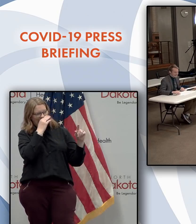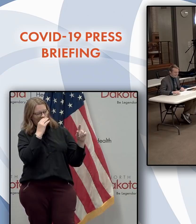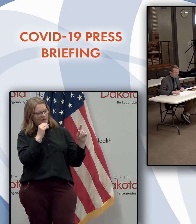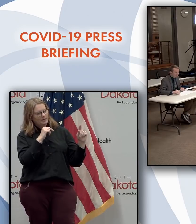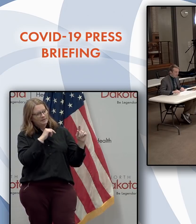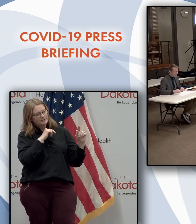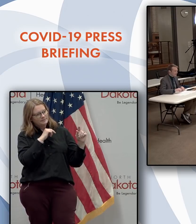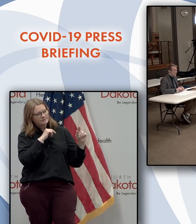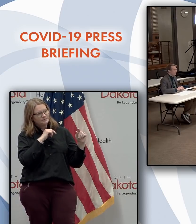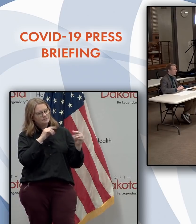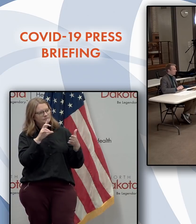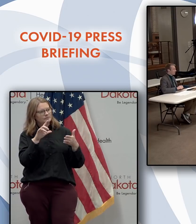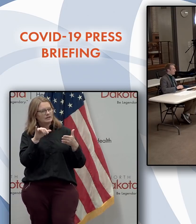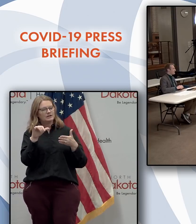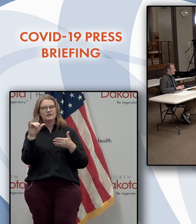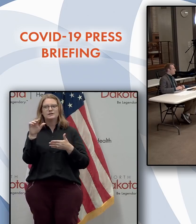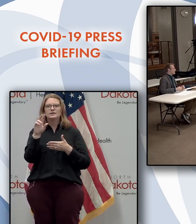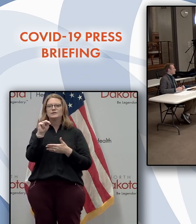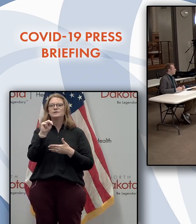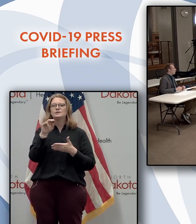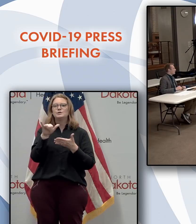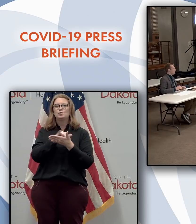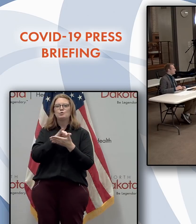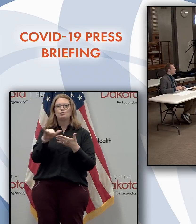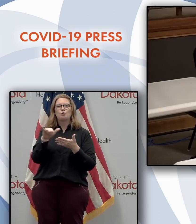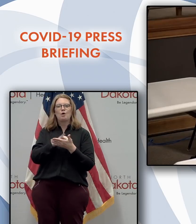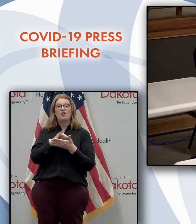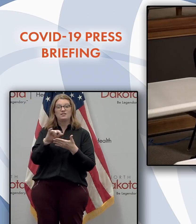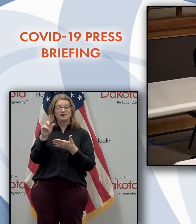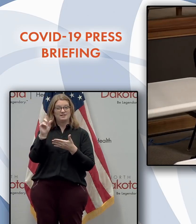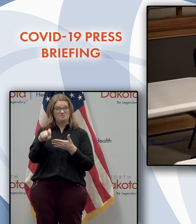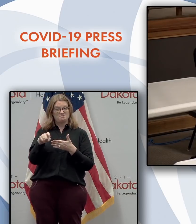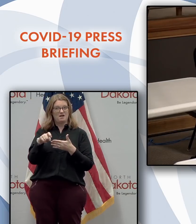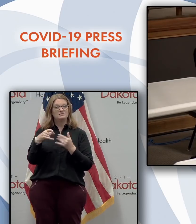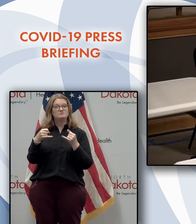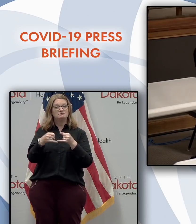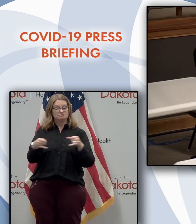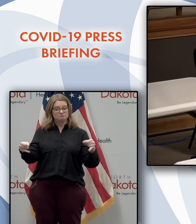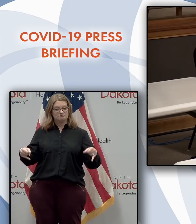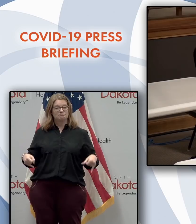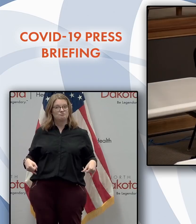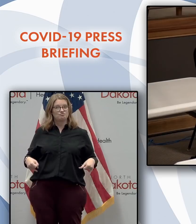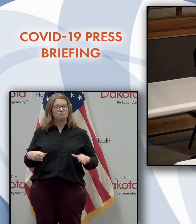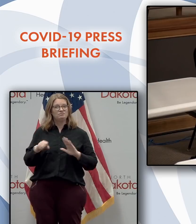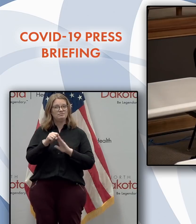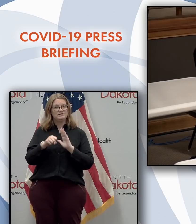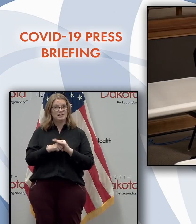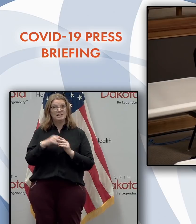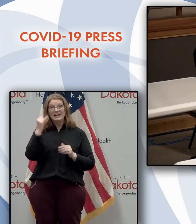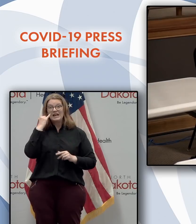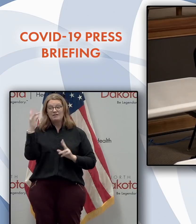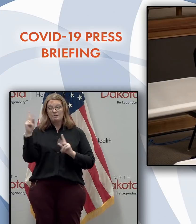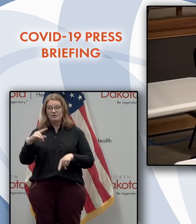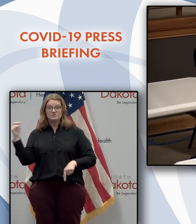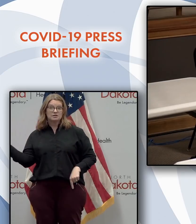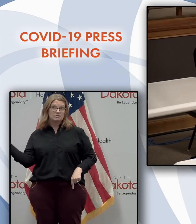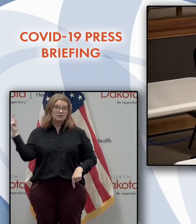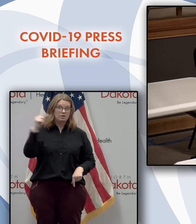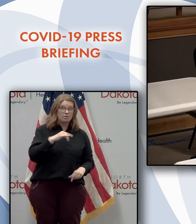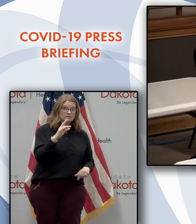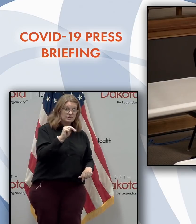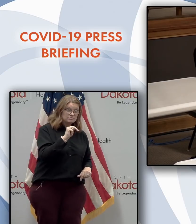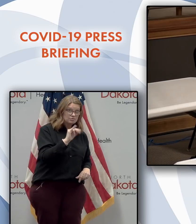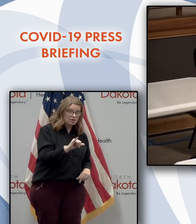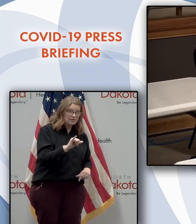lines, New York listed North Dakota as a must quarantine state after visiting North Dakota. There aren't any